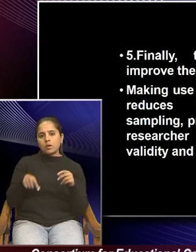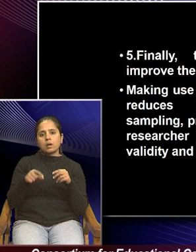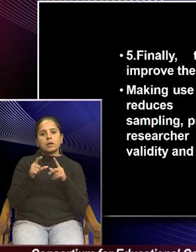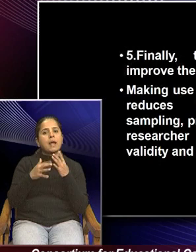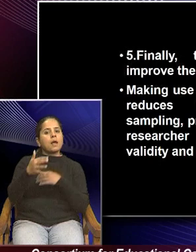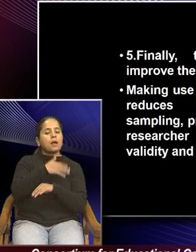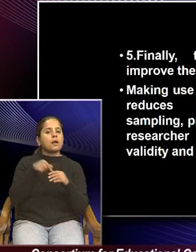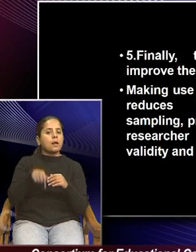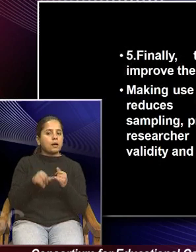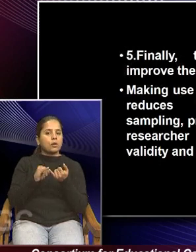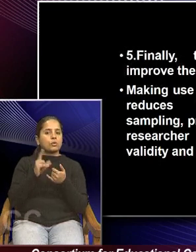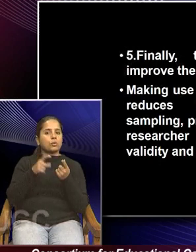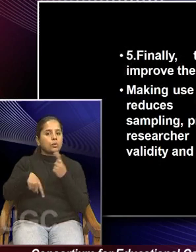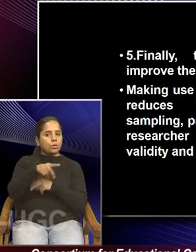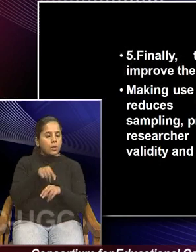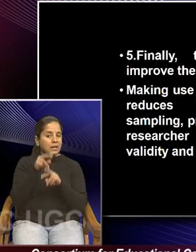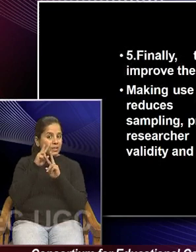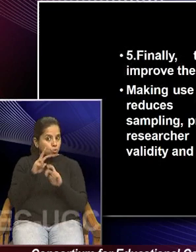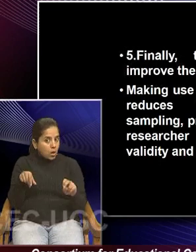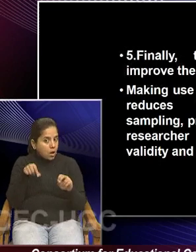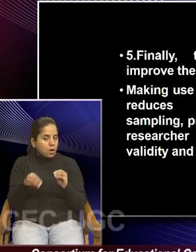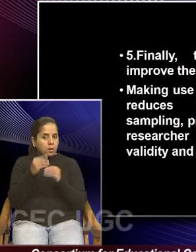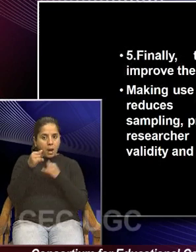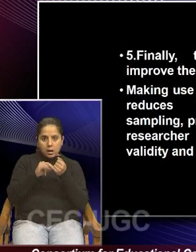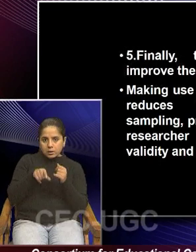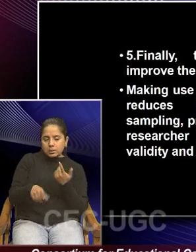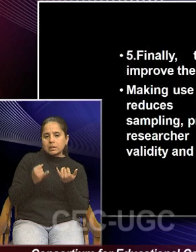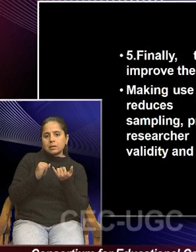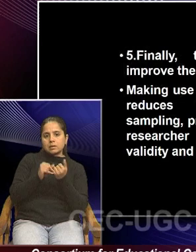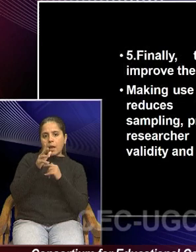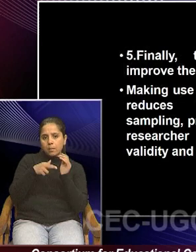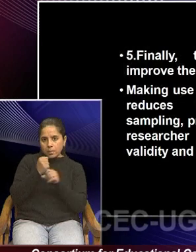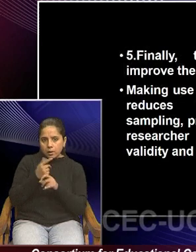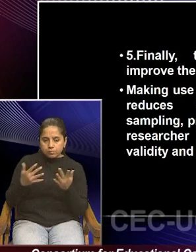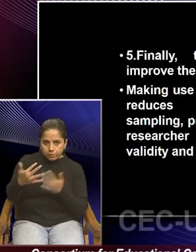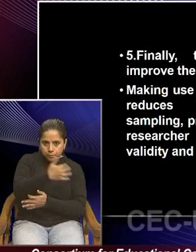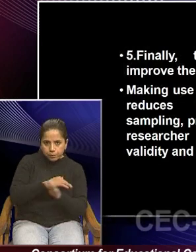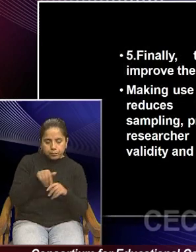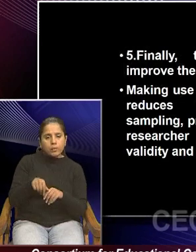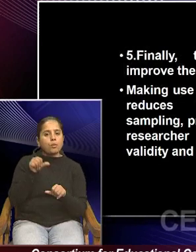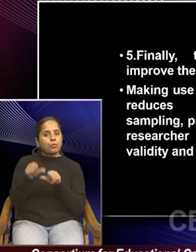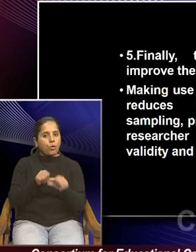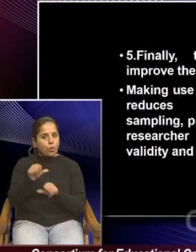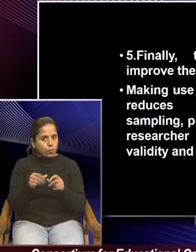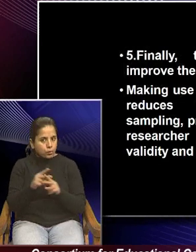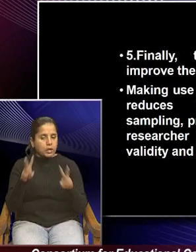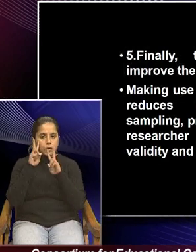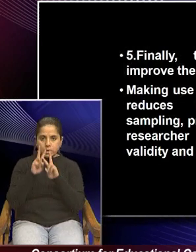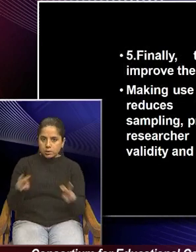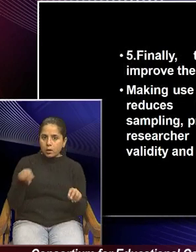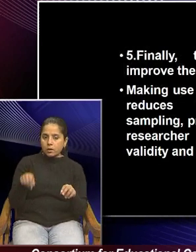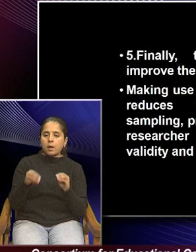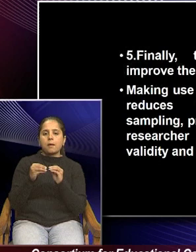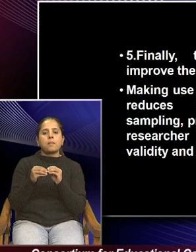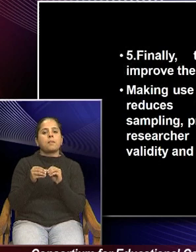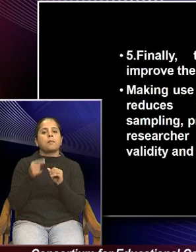sources reduces research biases in sampling, procedural bias as well as researchers' biases,